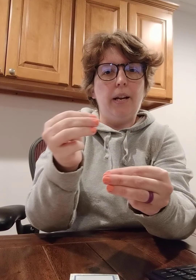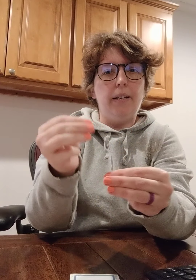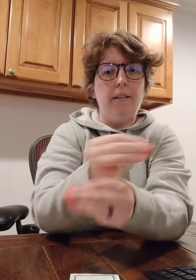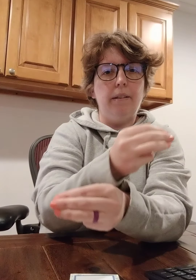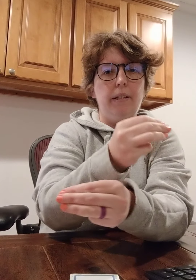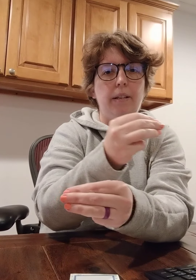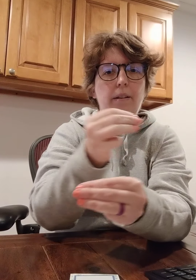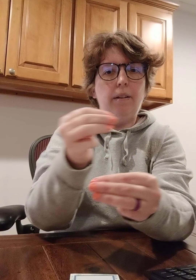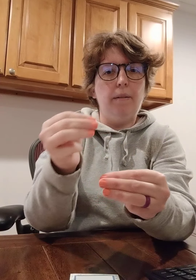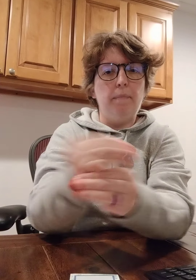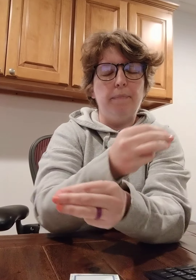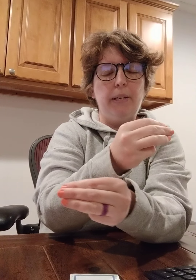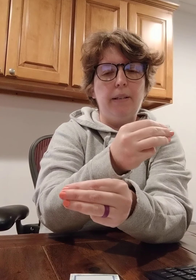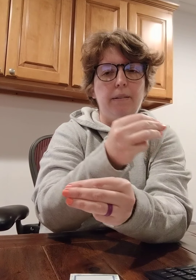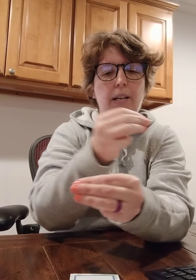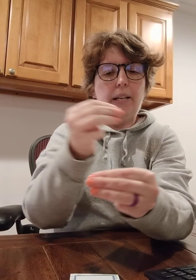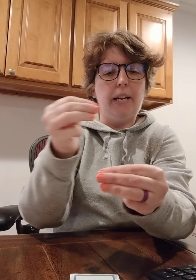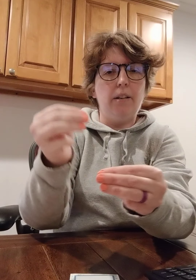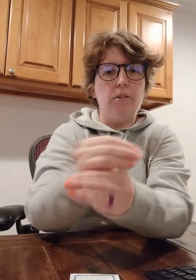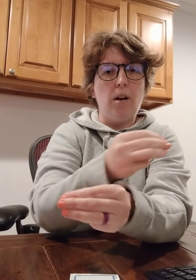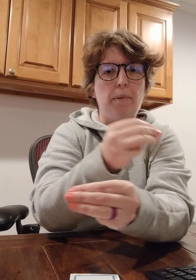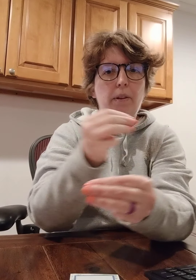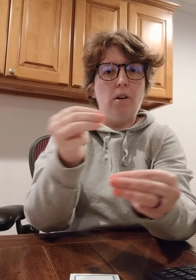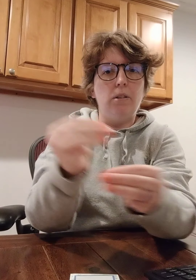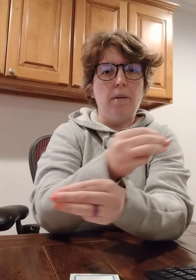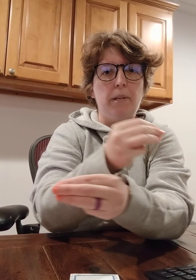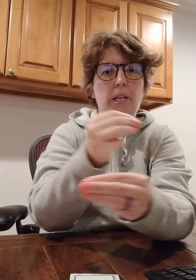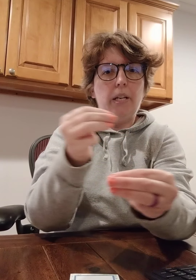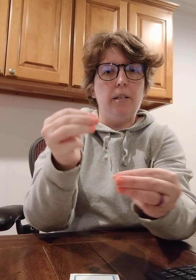that signing hand on top of the non-dominant hand.